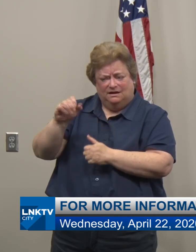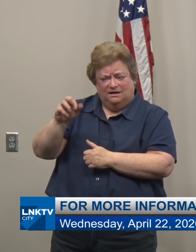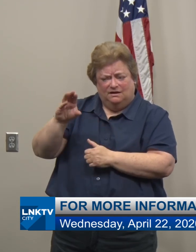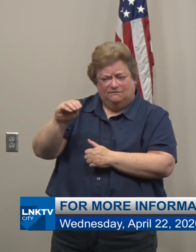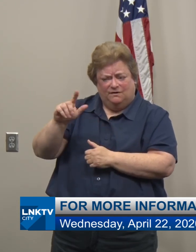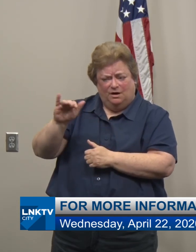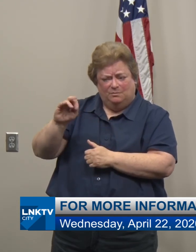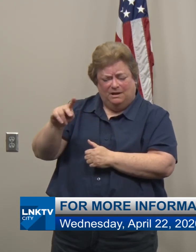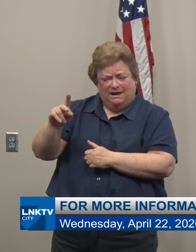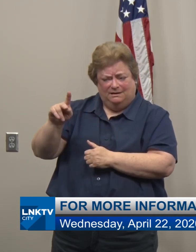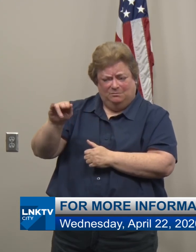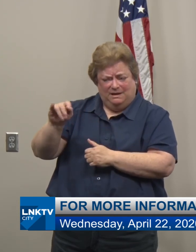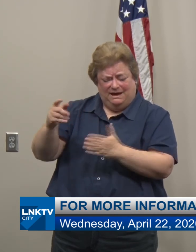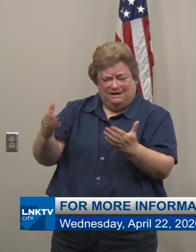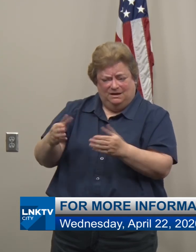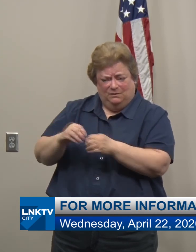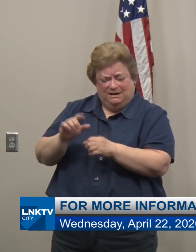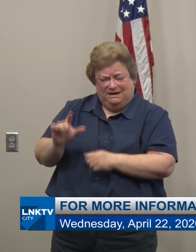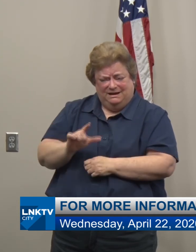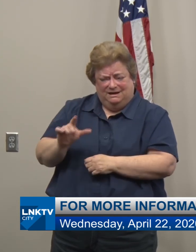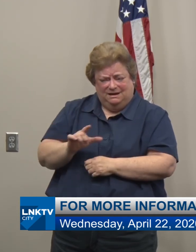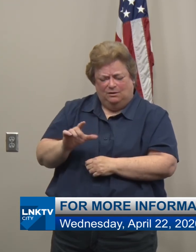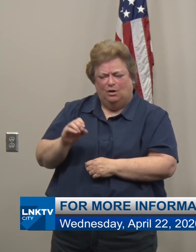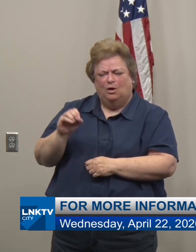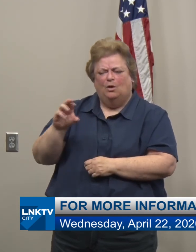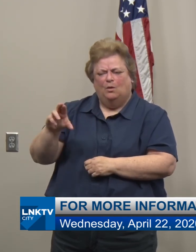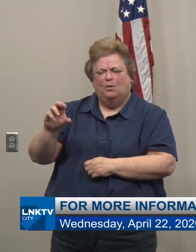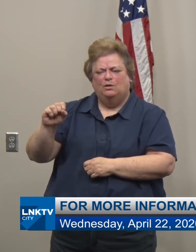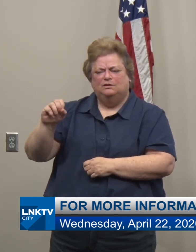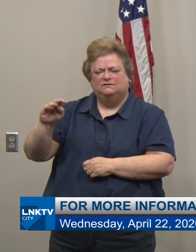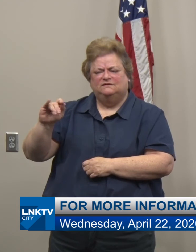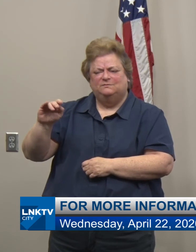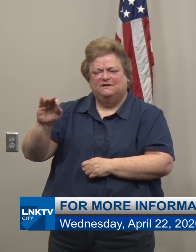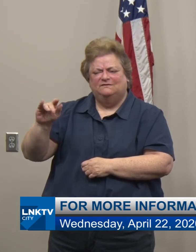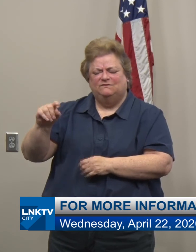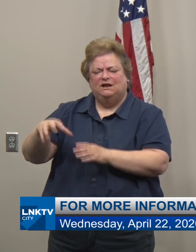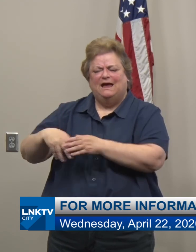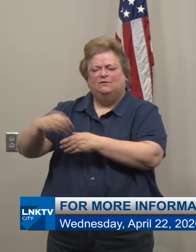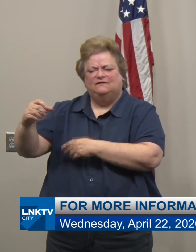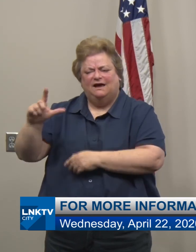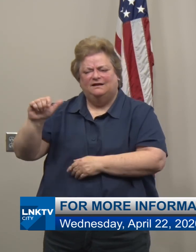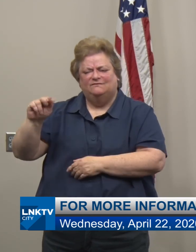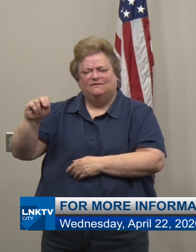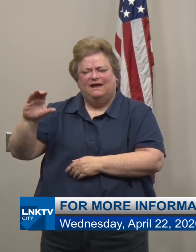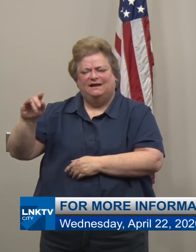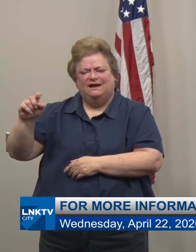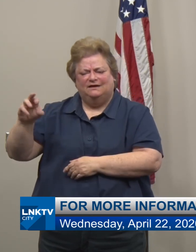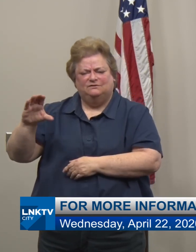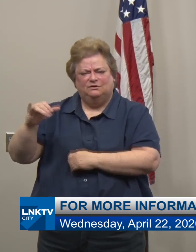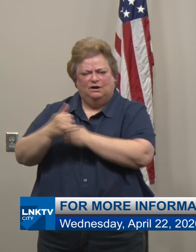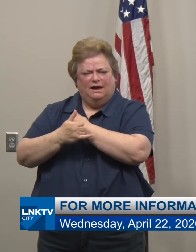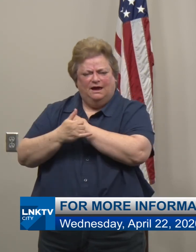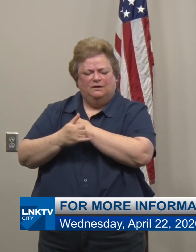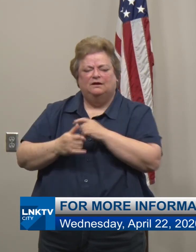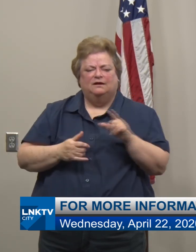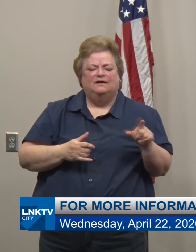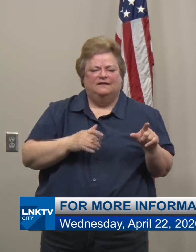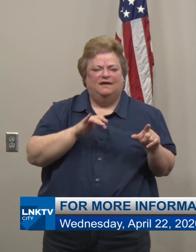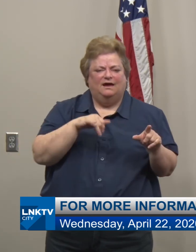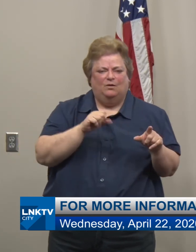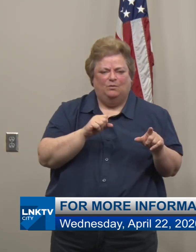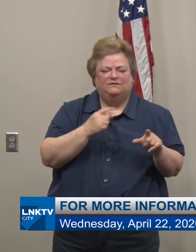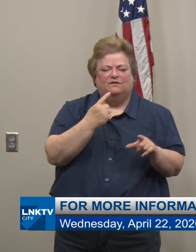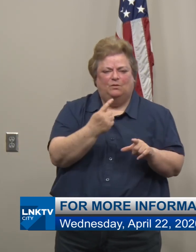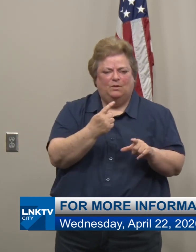in Lincoln, or was that Smithfield operation outside of Lancaster County? That was the Smithfield plant